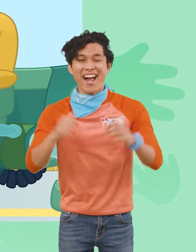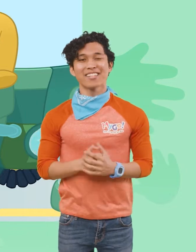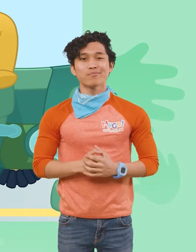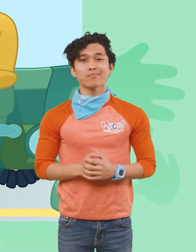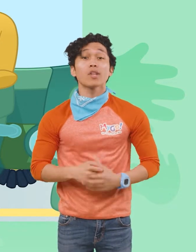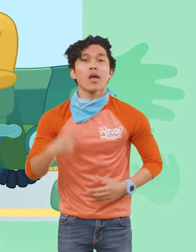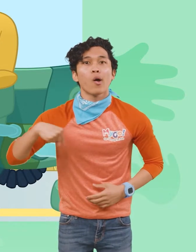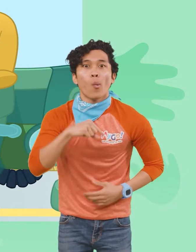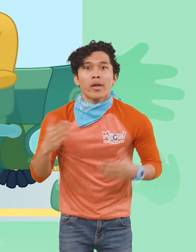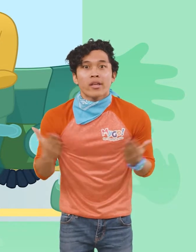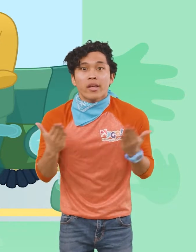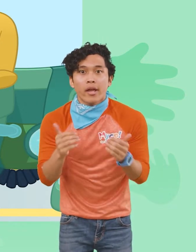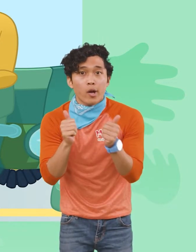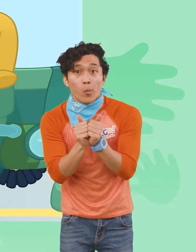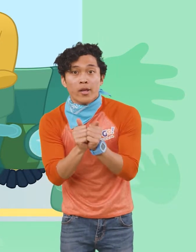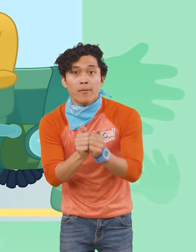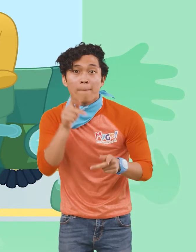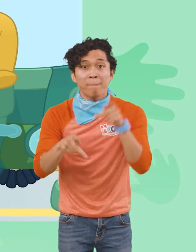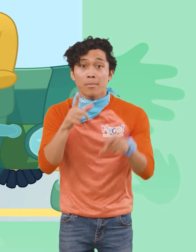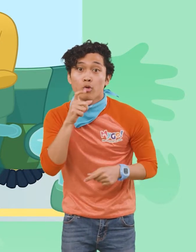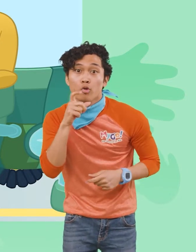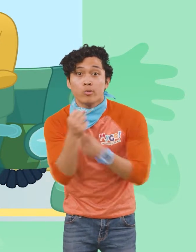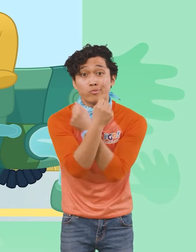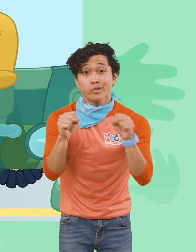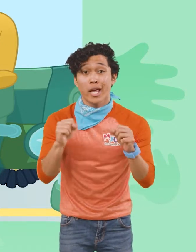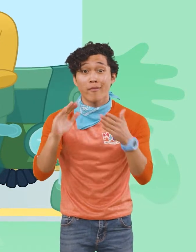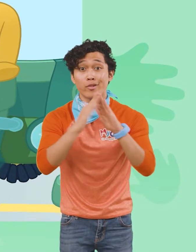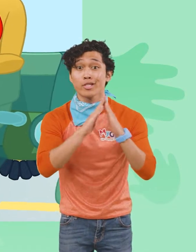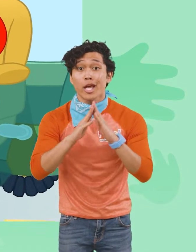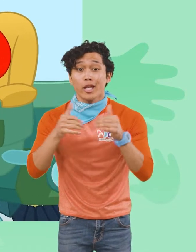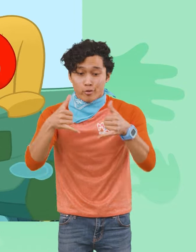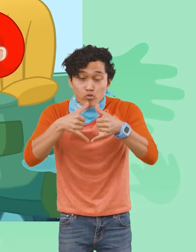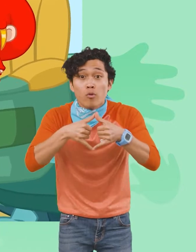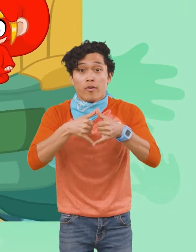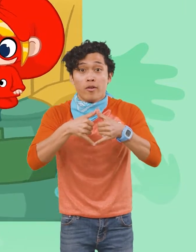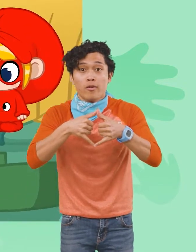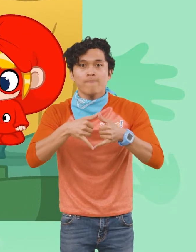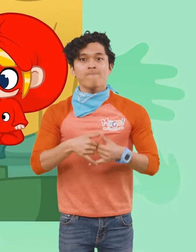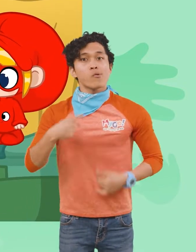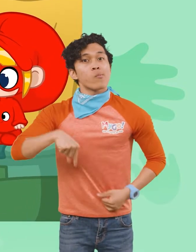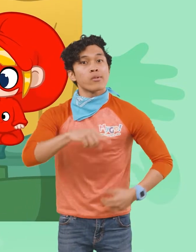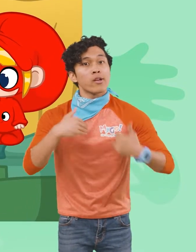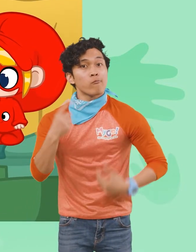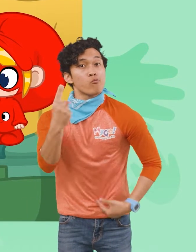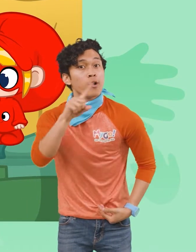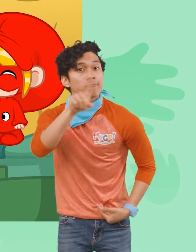We are standing here with the people that saved all the city's awards. We have one question for you.